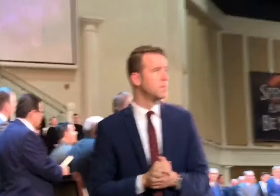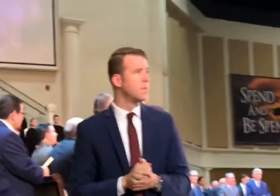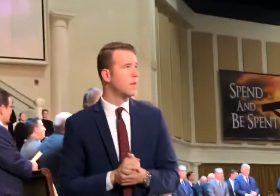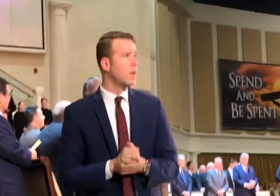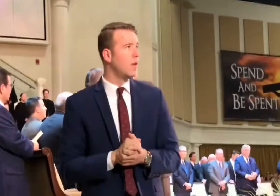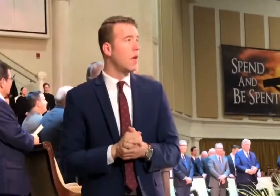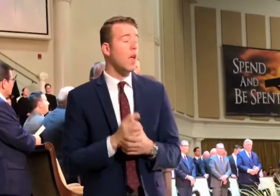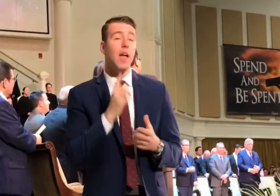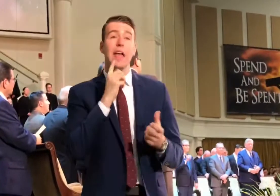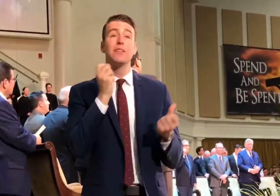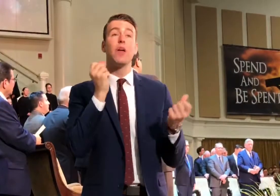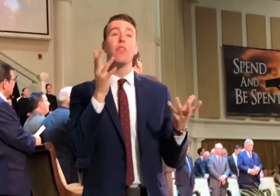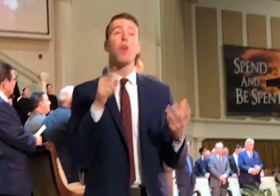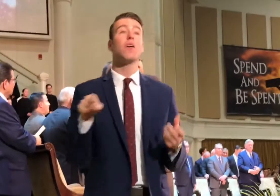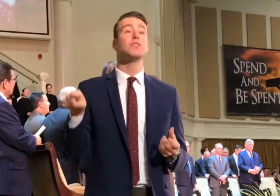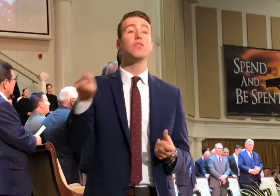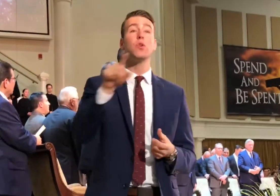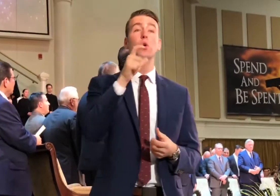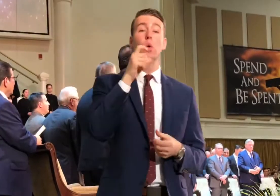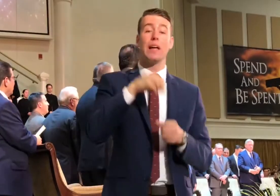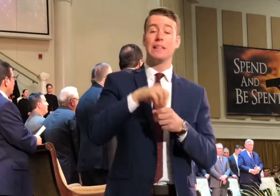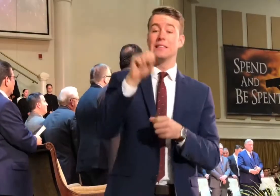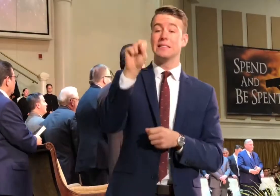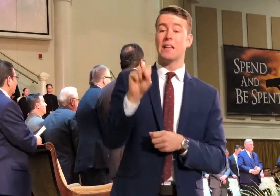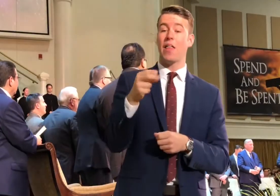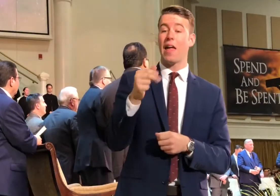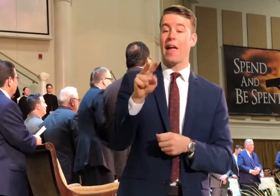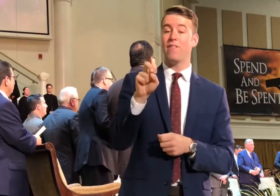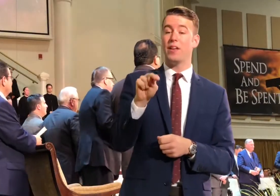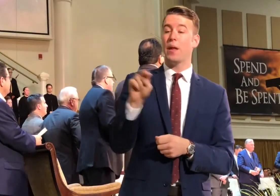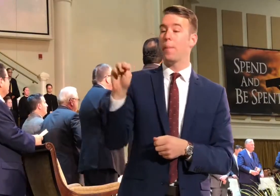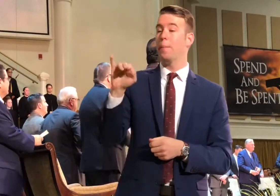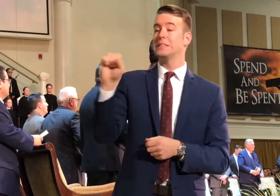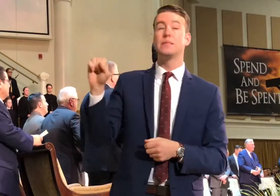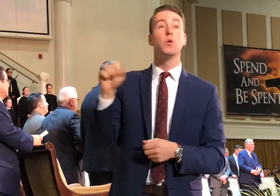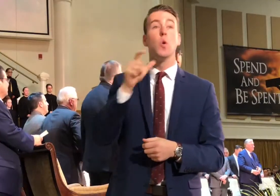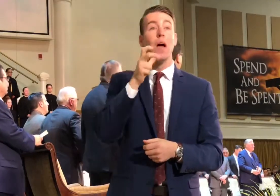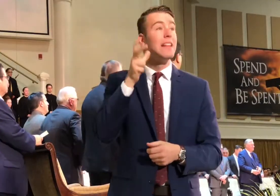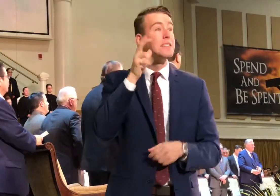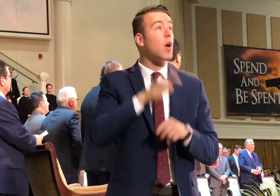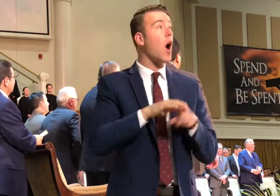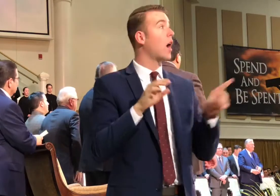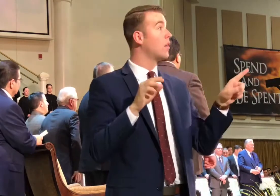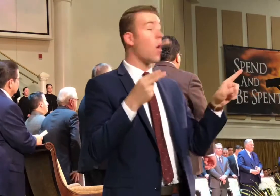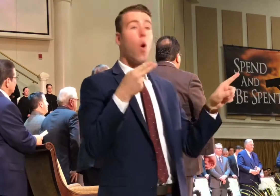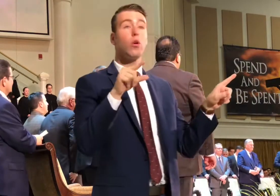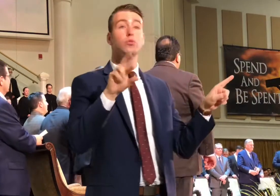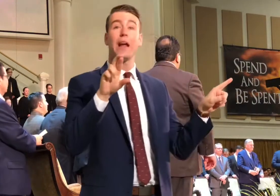And for those of you that are in South Haven, Mississippi, back home, listen on Holy Ghost Radio, I love you.